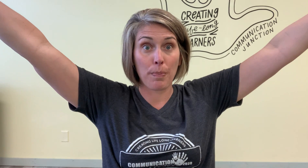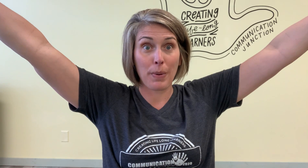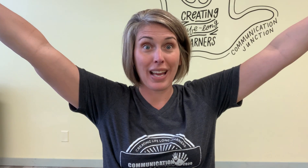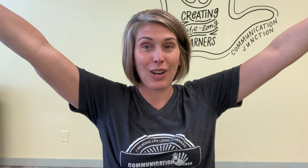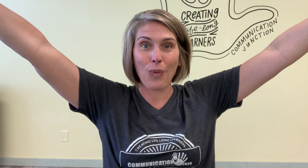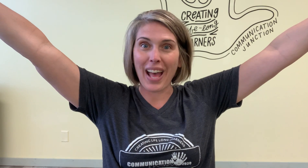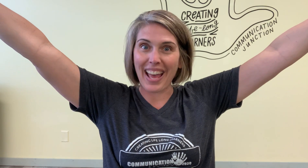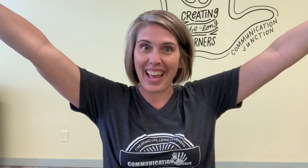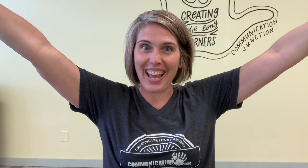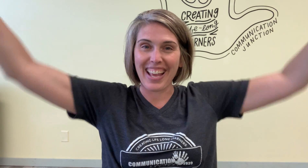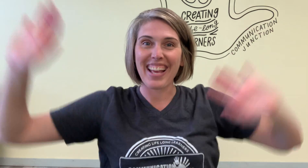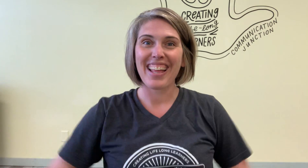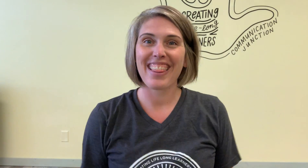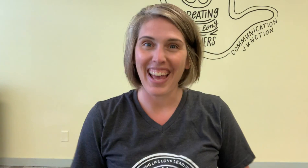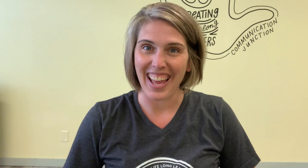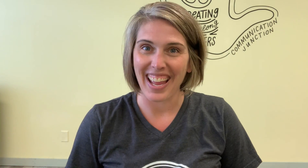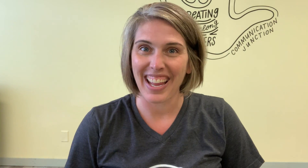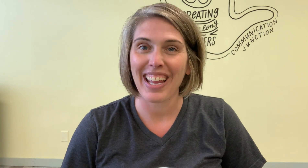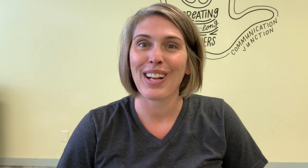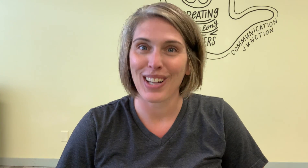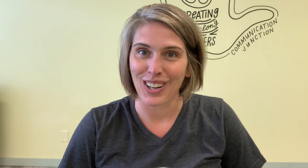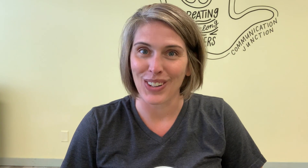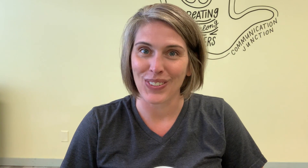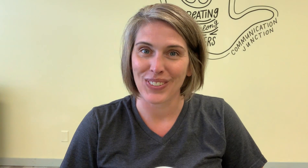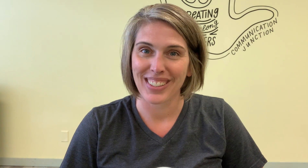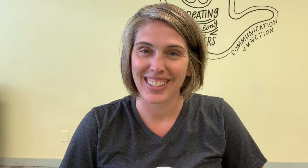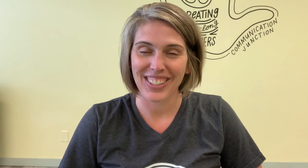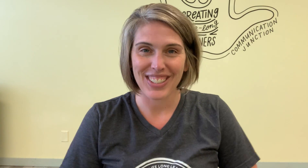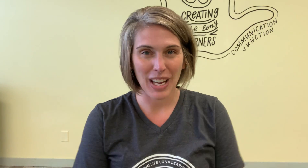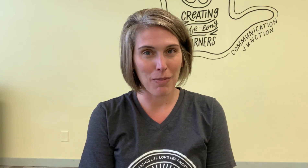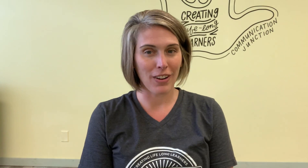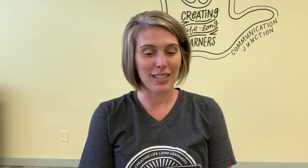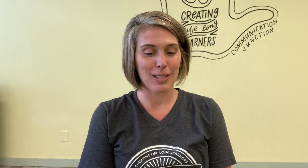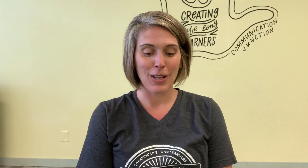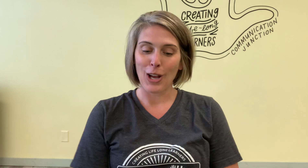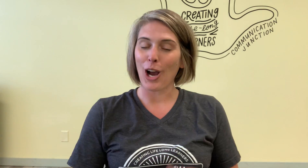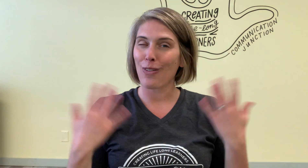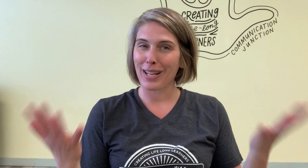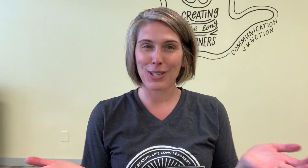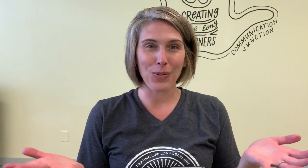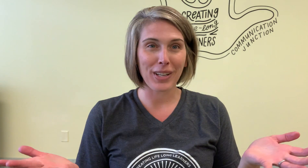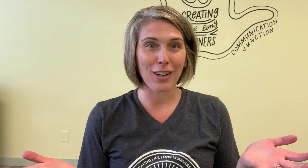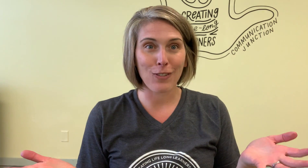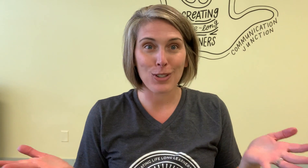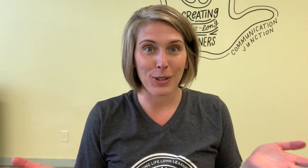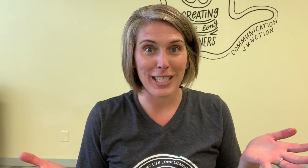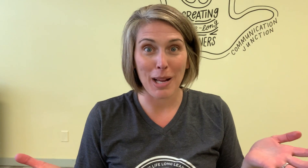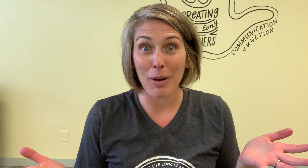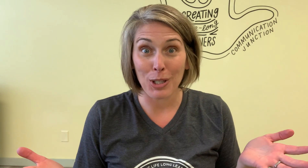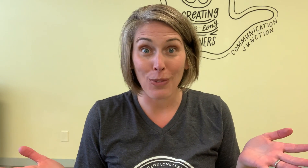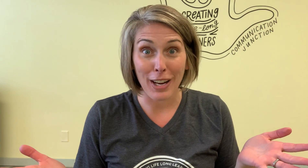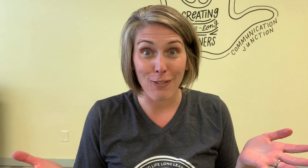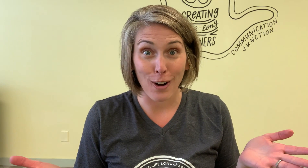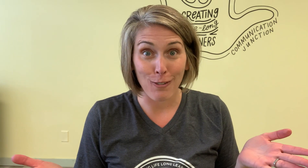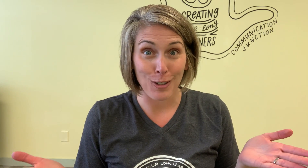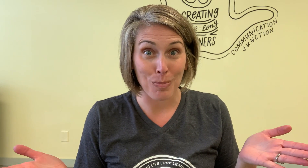Zoop, and away they go. Good job, friends. All right, so we're here for story time. Are you ready for our first